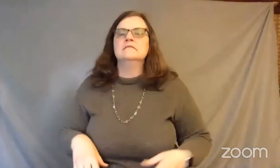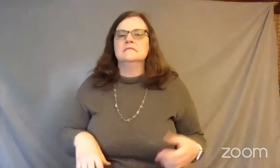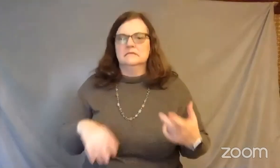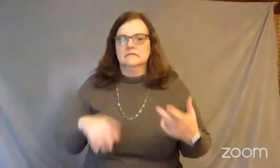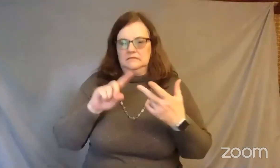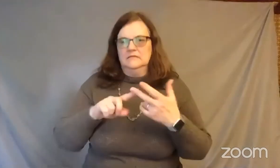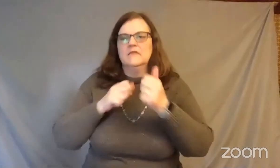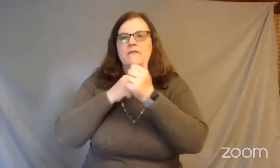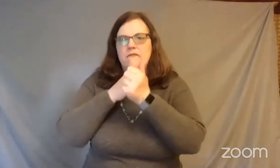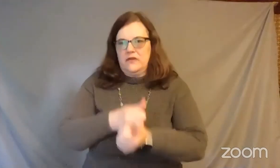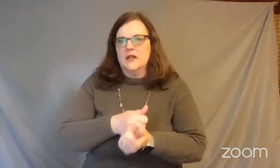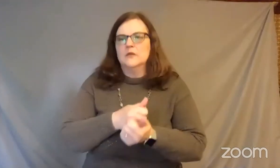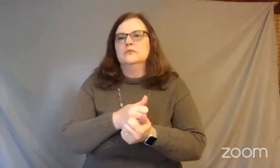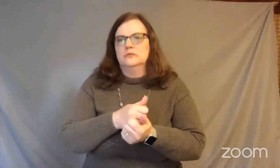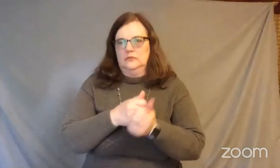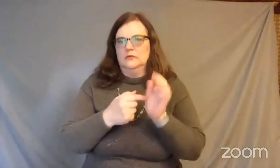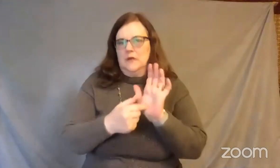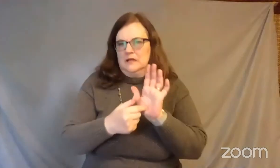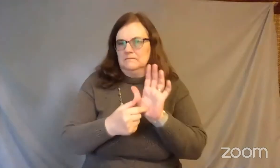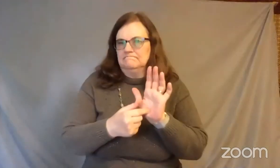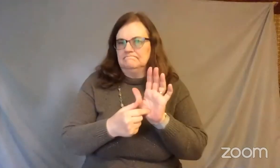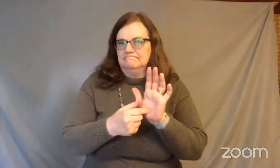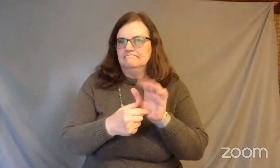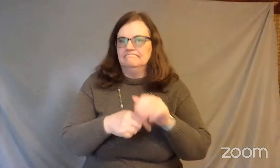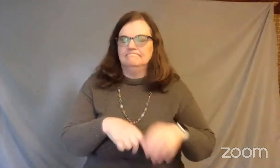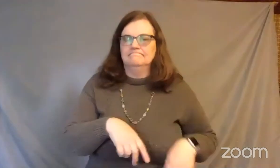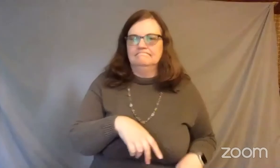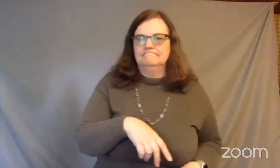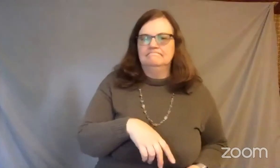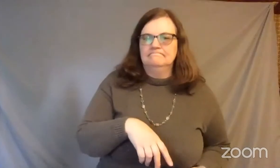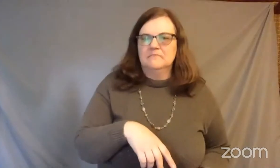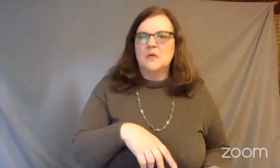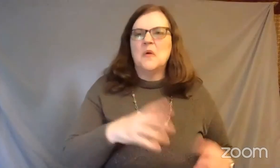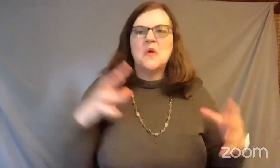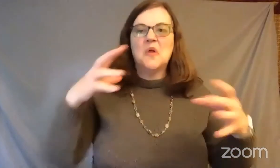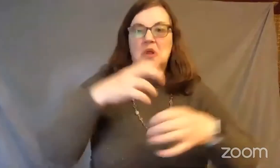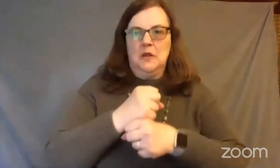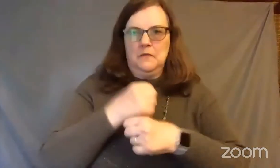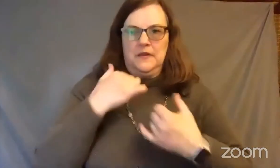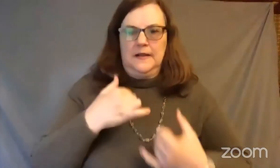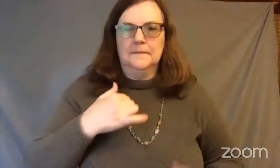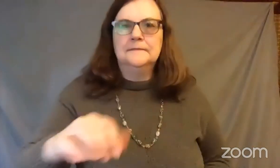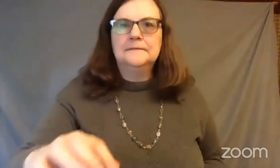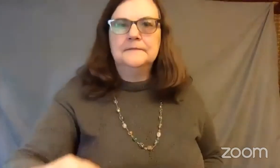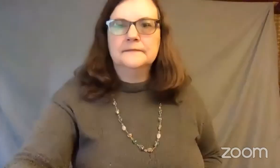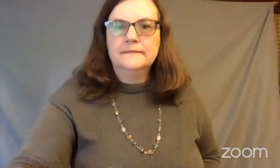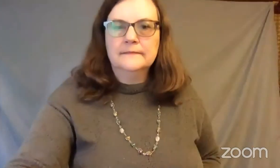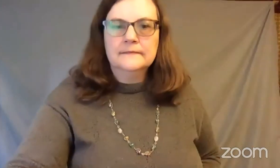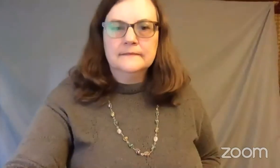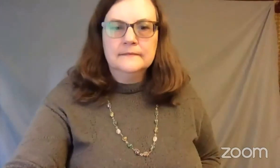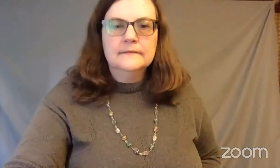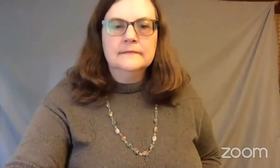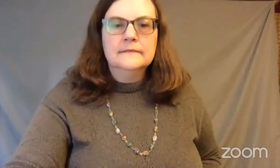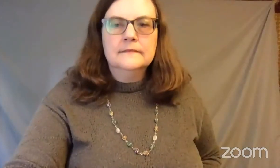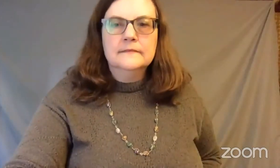see pronouns acquired in categories and following an acquisitional order.